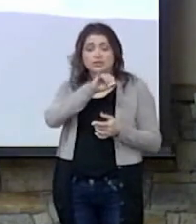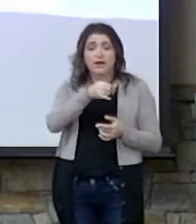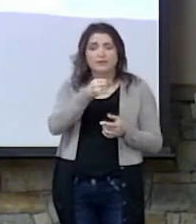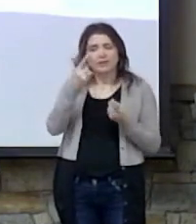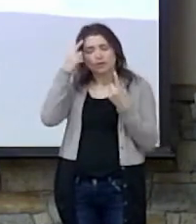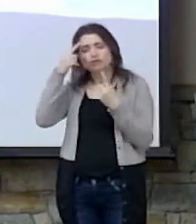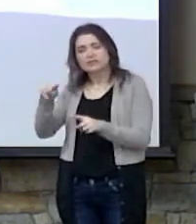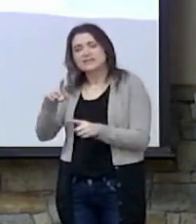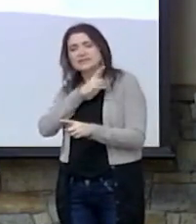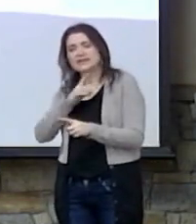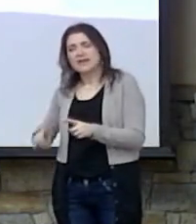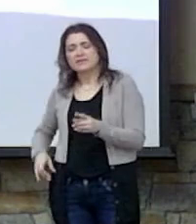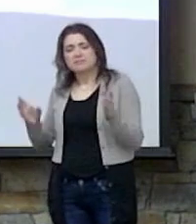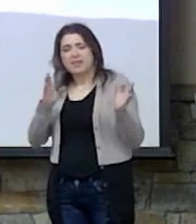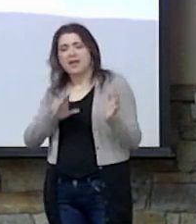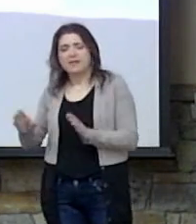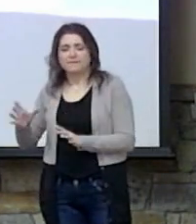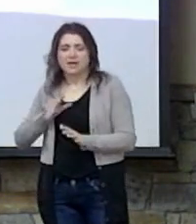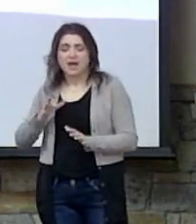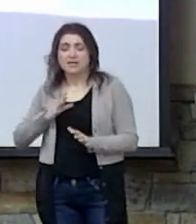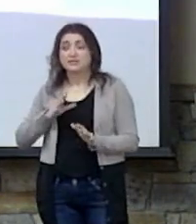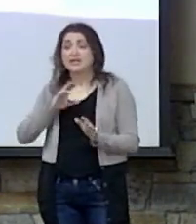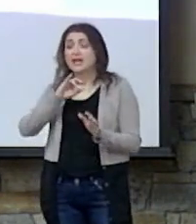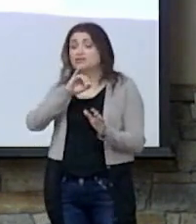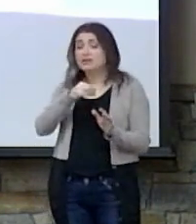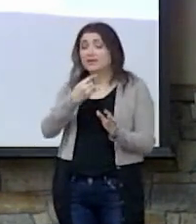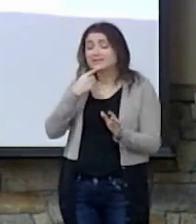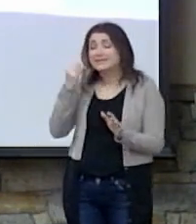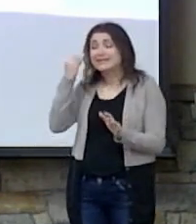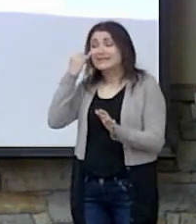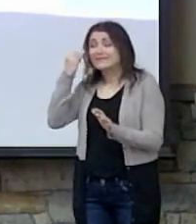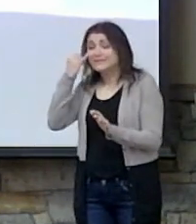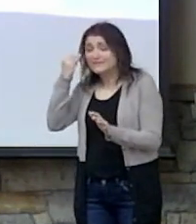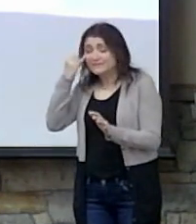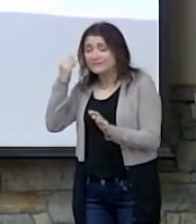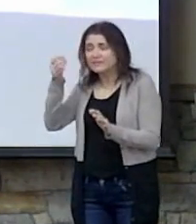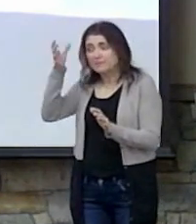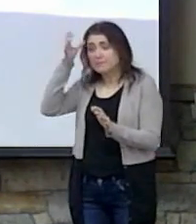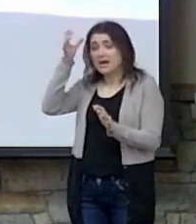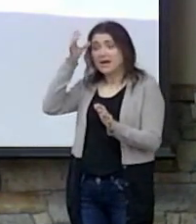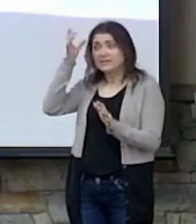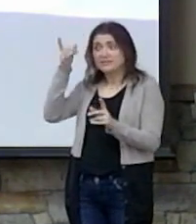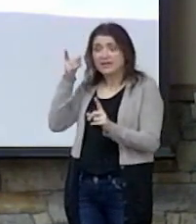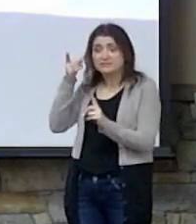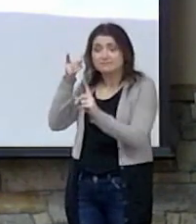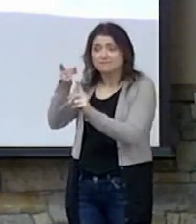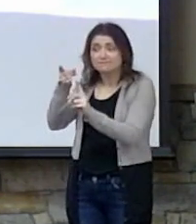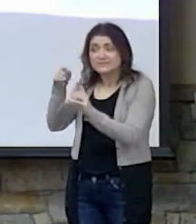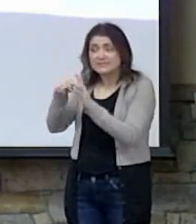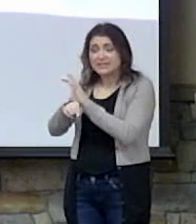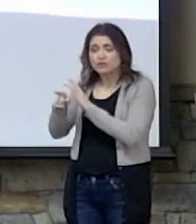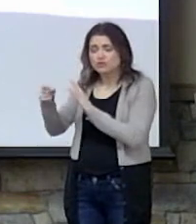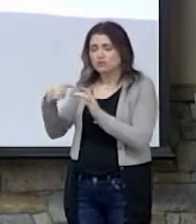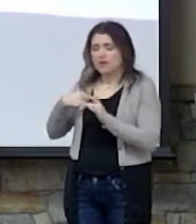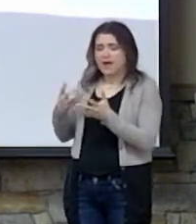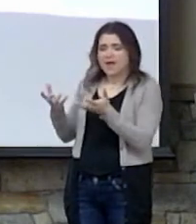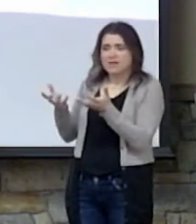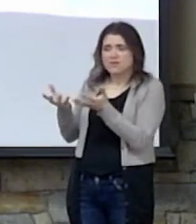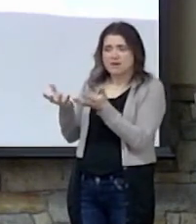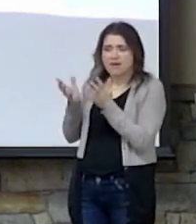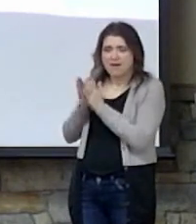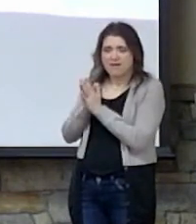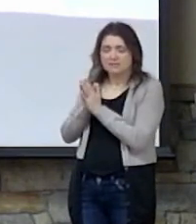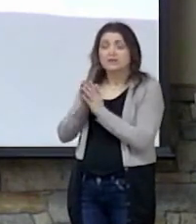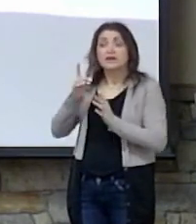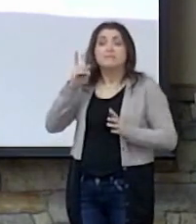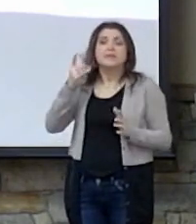And Jonathan says this, he says, "If my father's intent is to kill you, then here's what I ask of you." Because you see, Jonathan